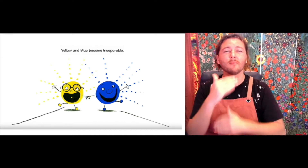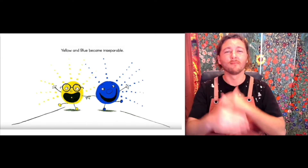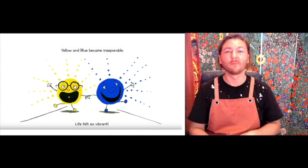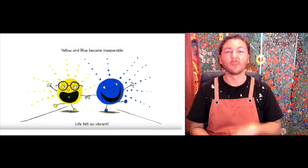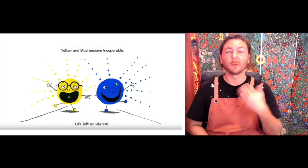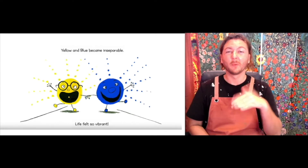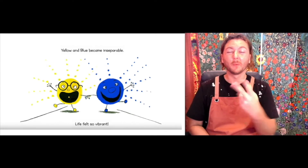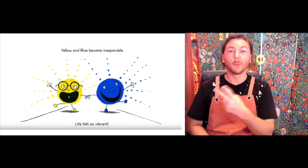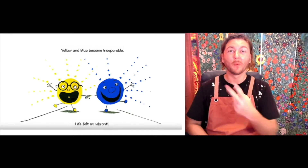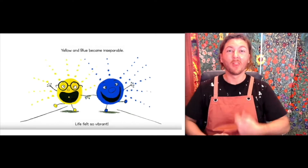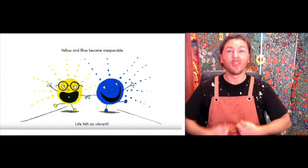parted.